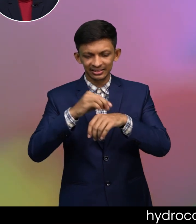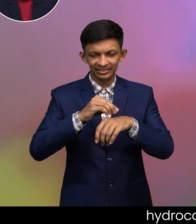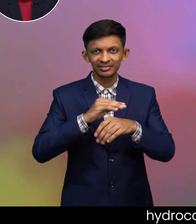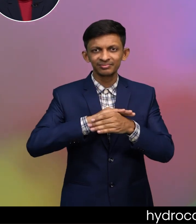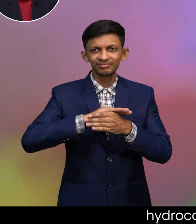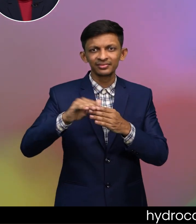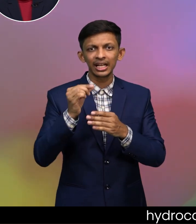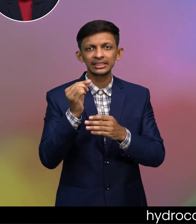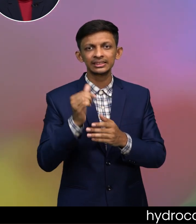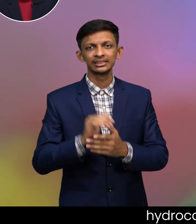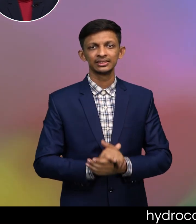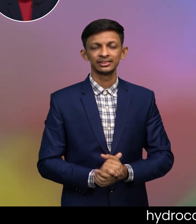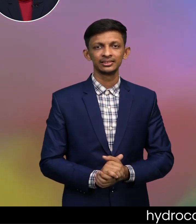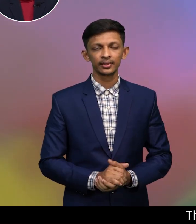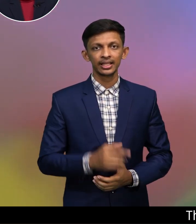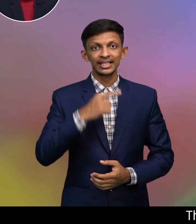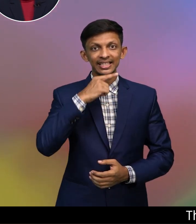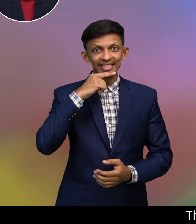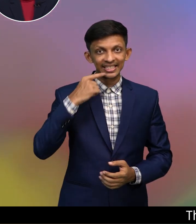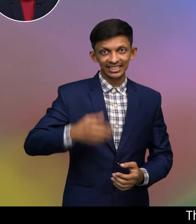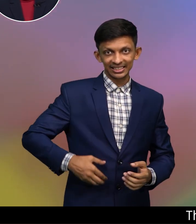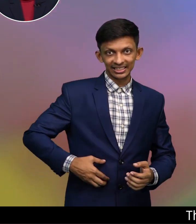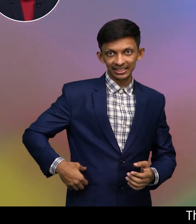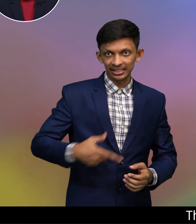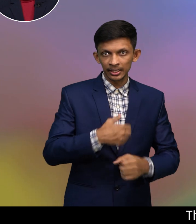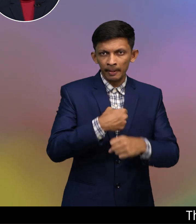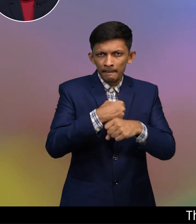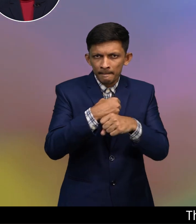an excretory organ.